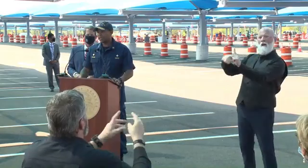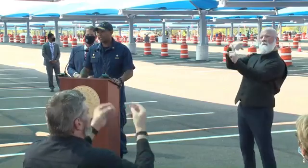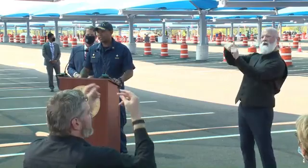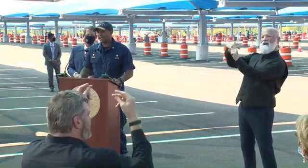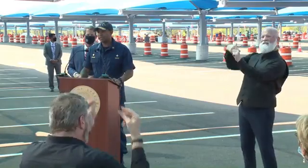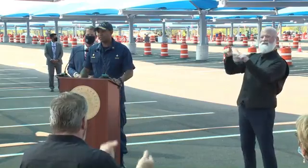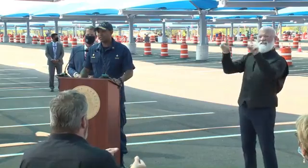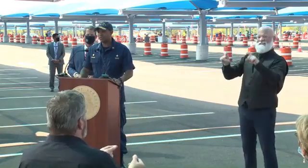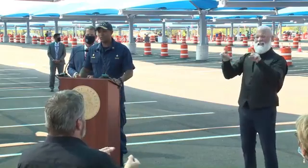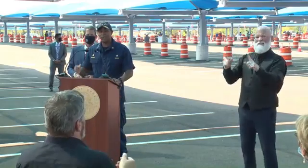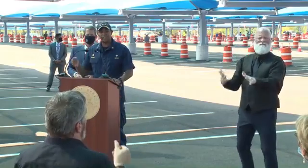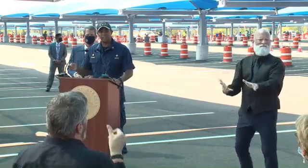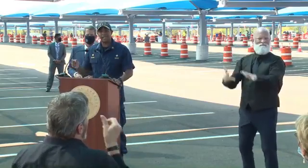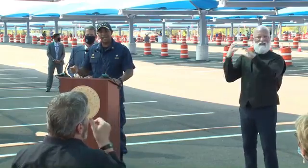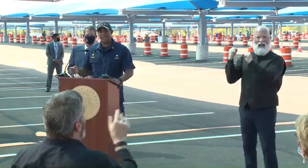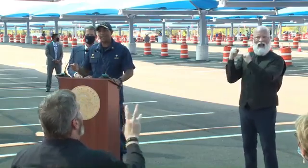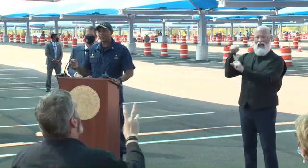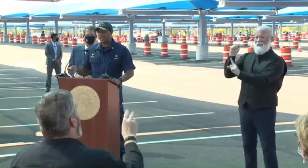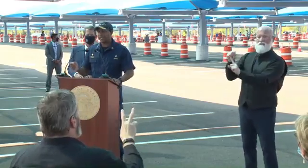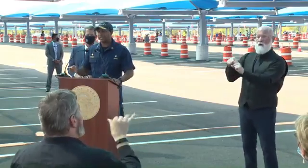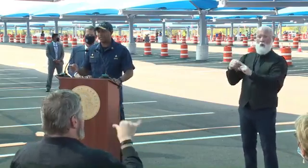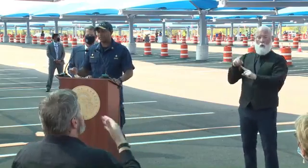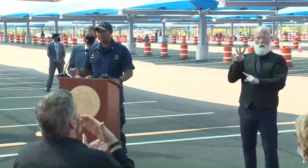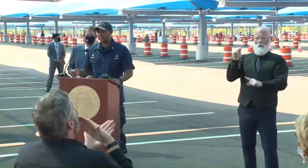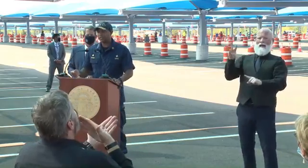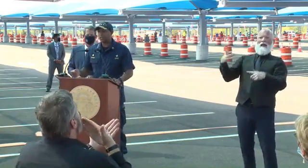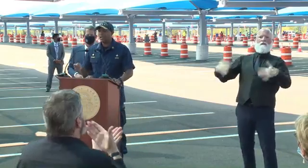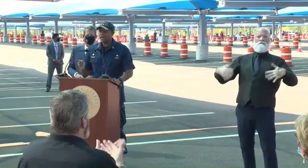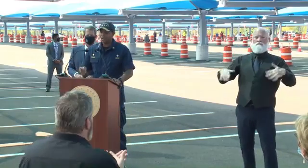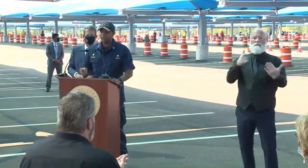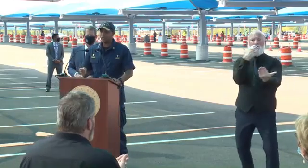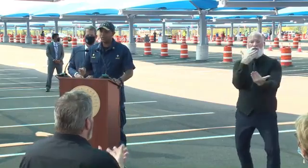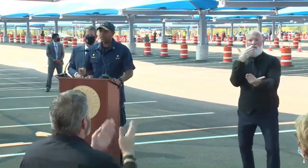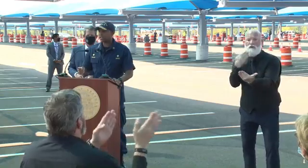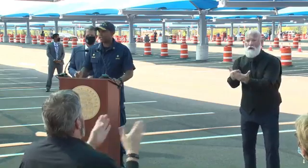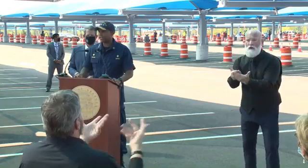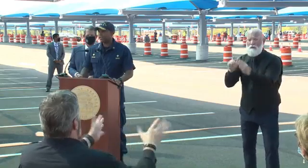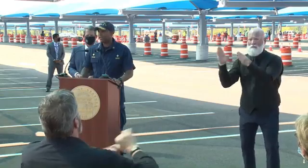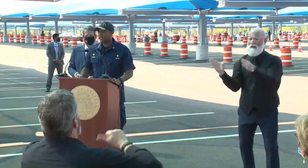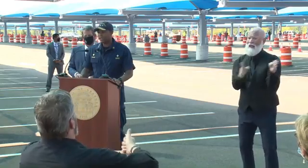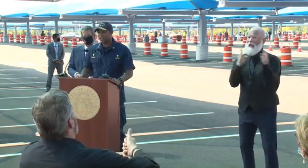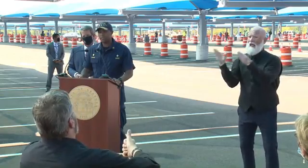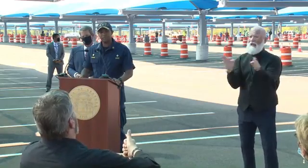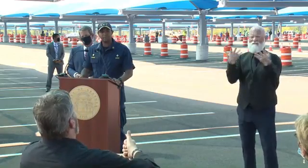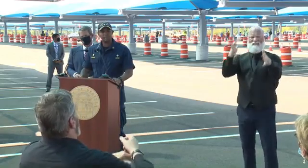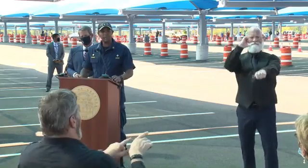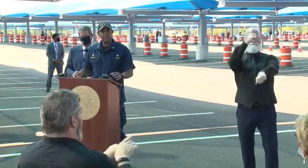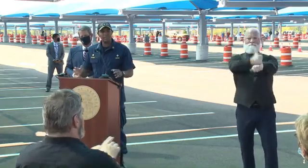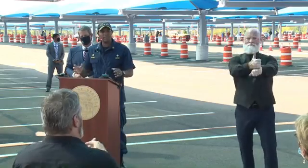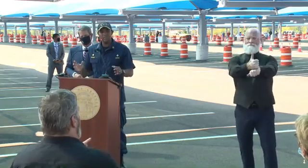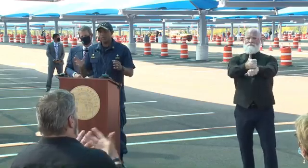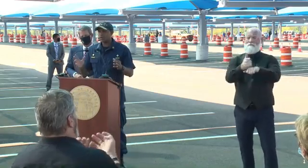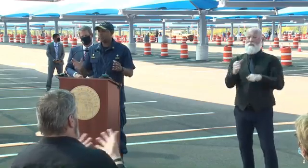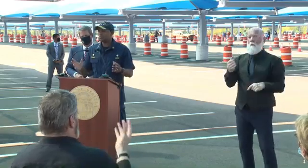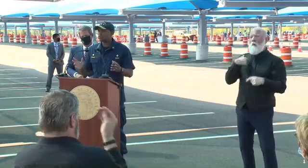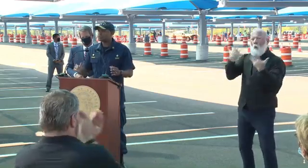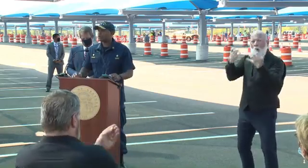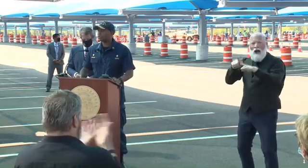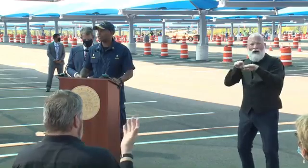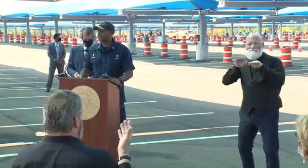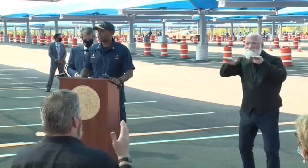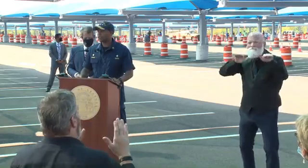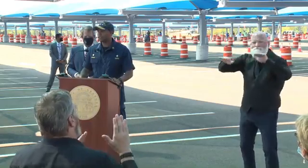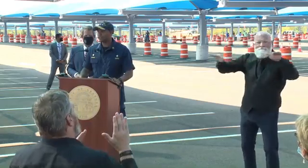is a testament to the fact that they had a plan in place. I also want to say again that one of the